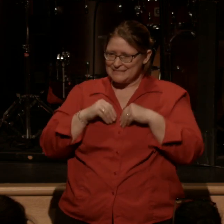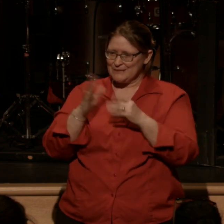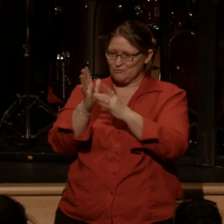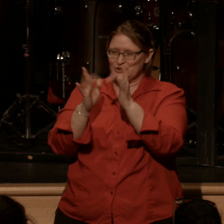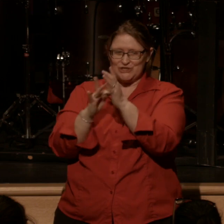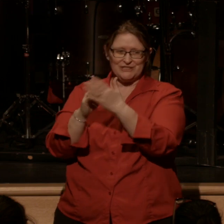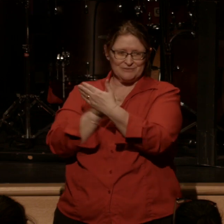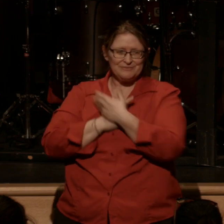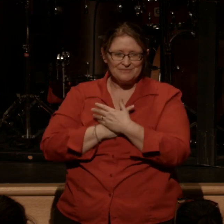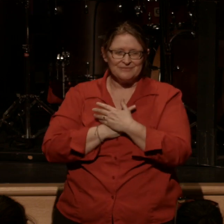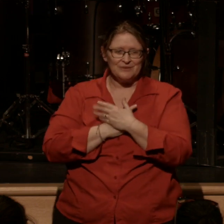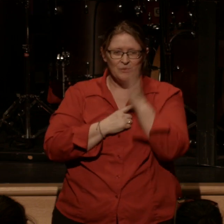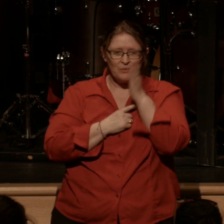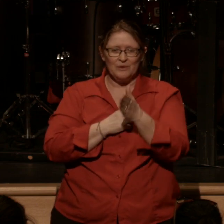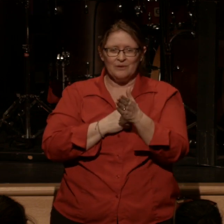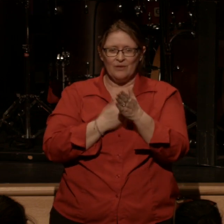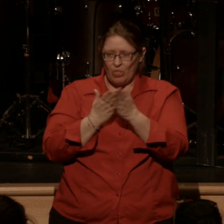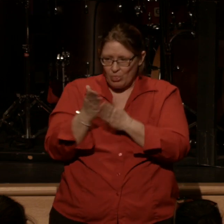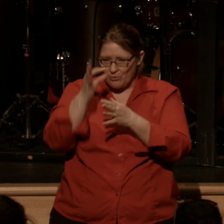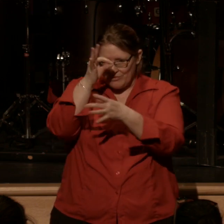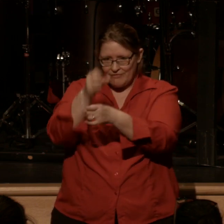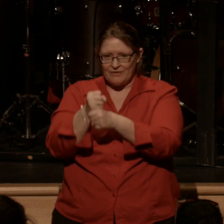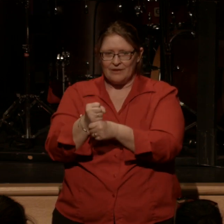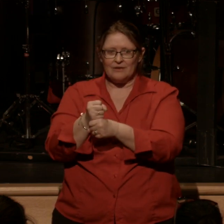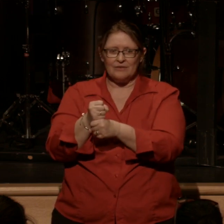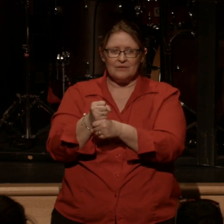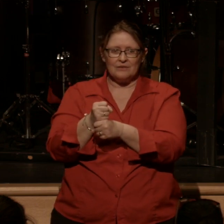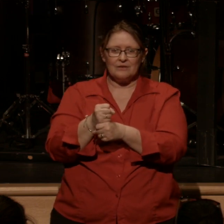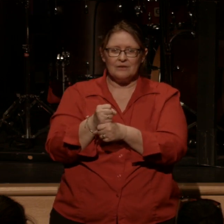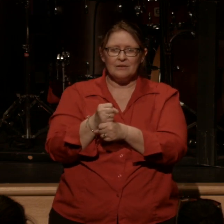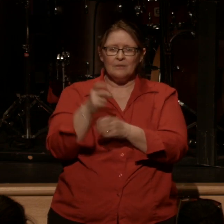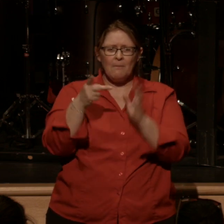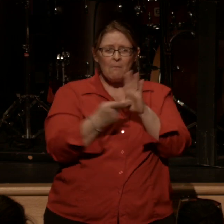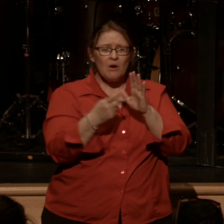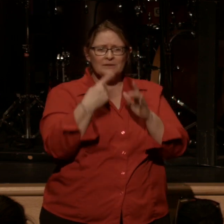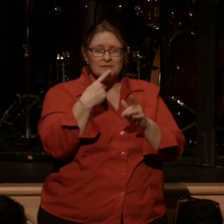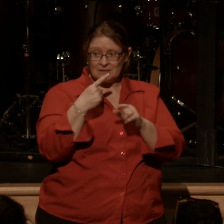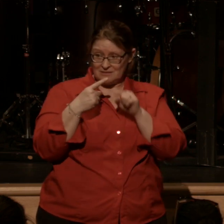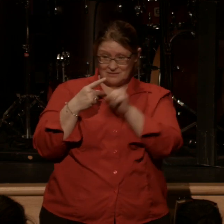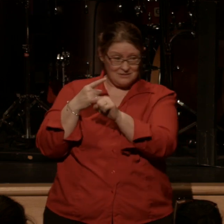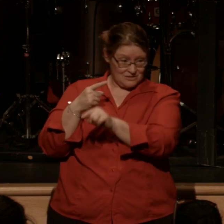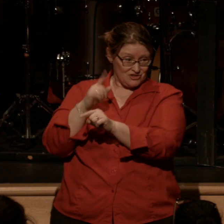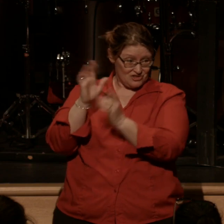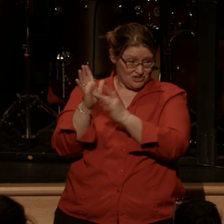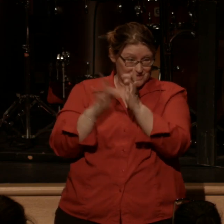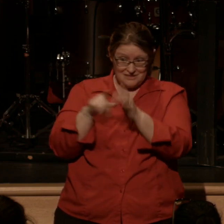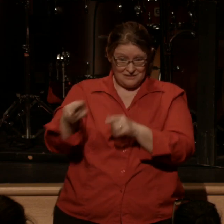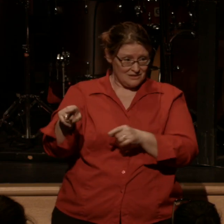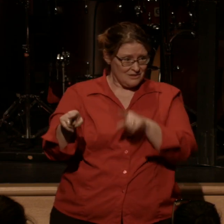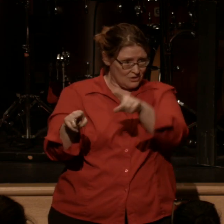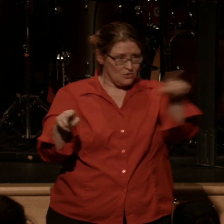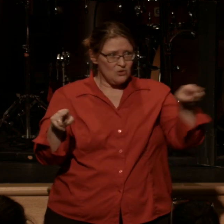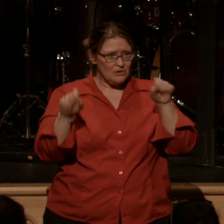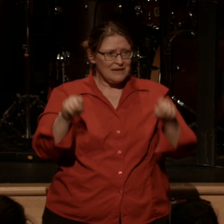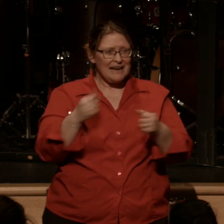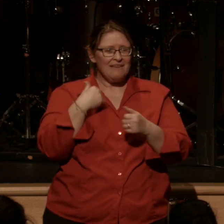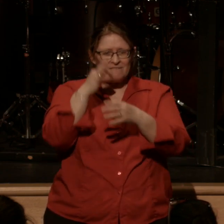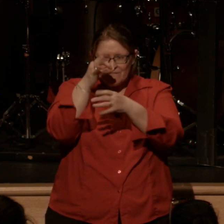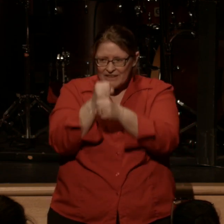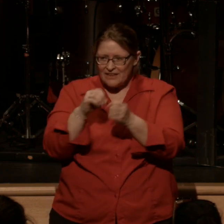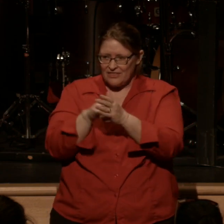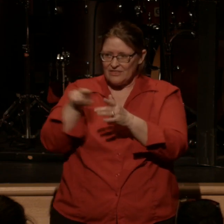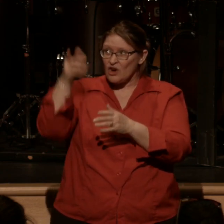the promised Spirit through faith. Paul says, because of Jesus, you can have faith in that God and